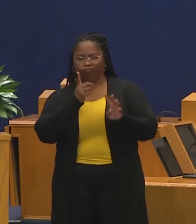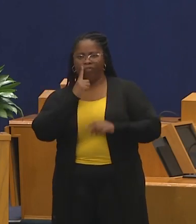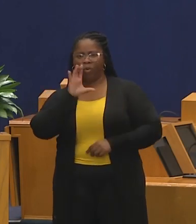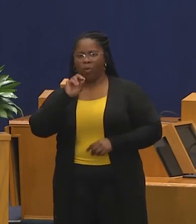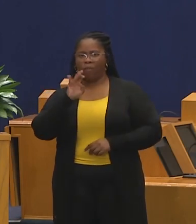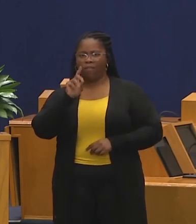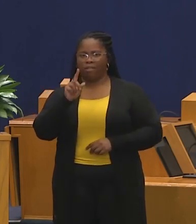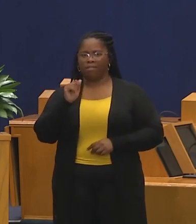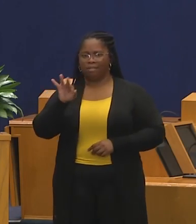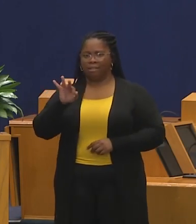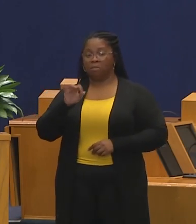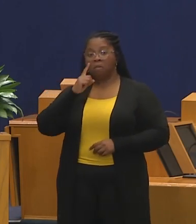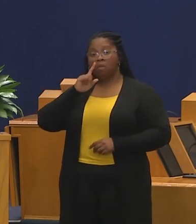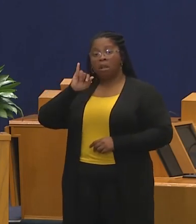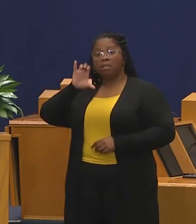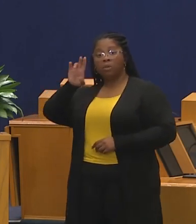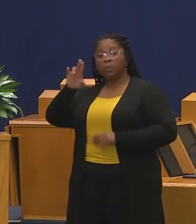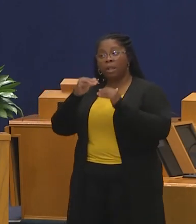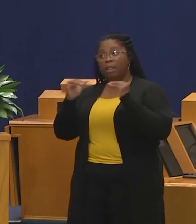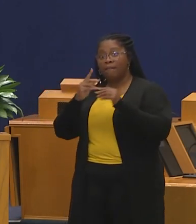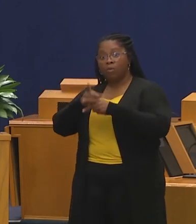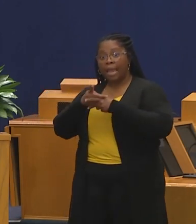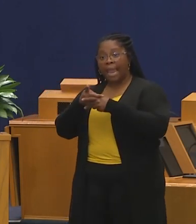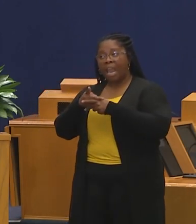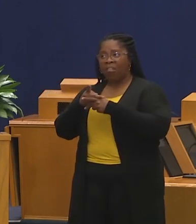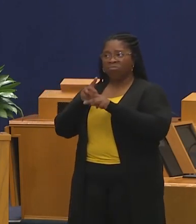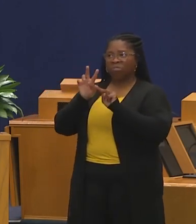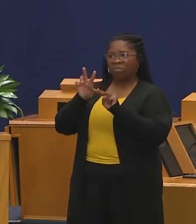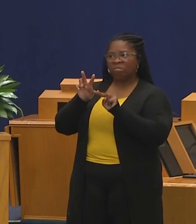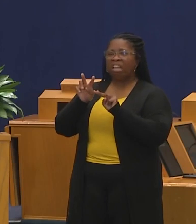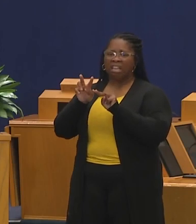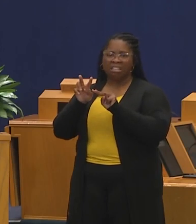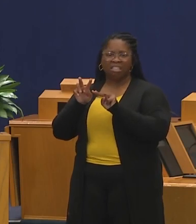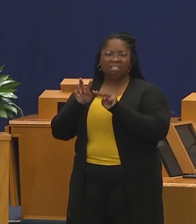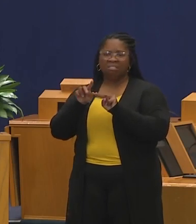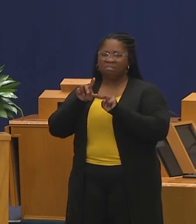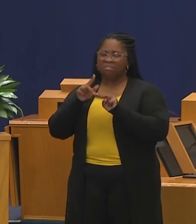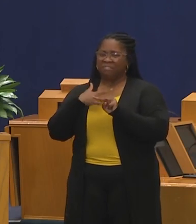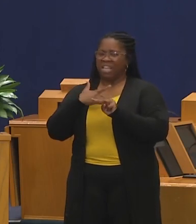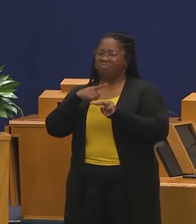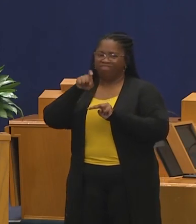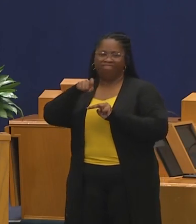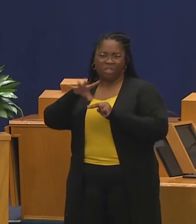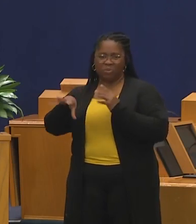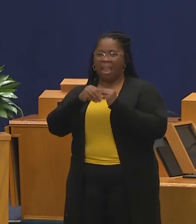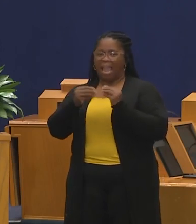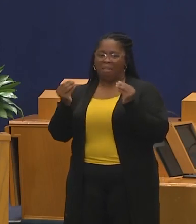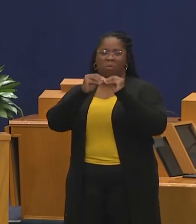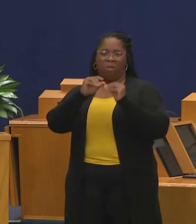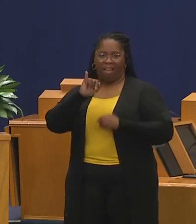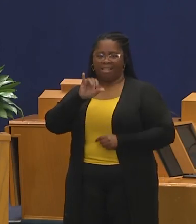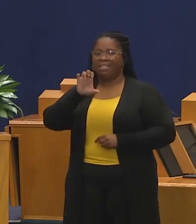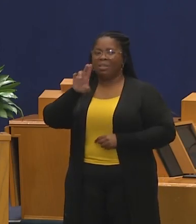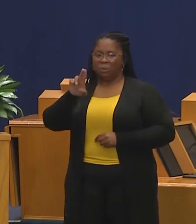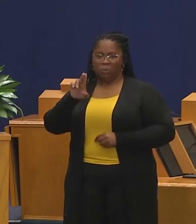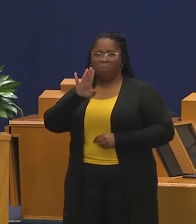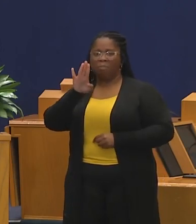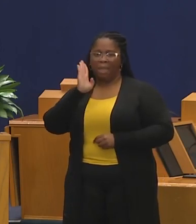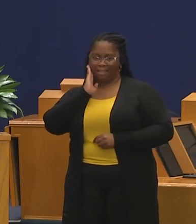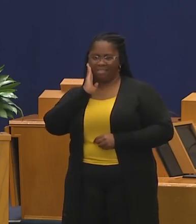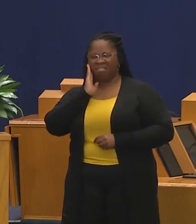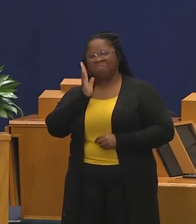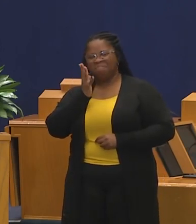ICU level care, we anticipate that there is a potential need to add some ICU level beds on the order of about